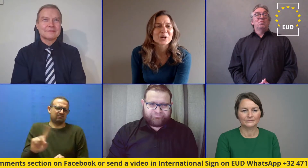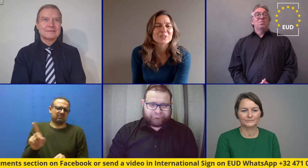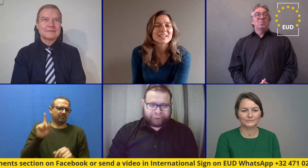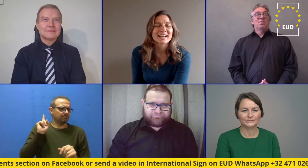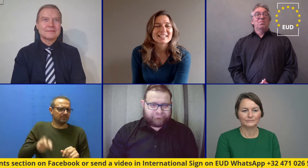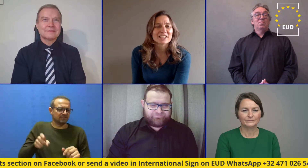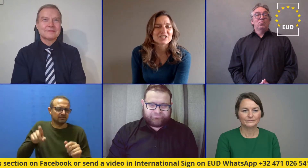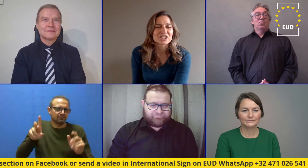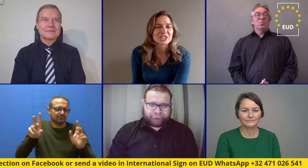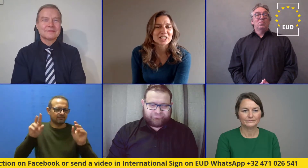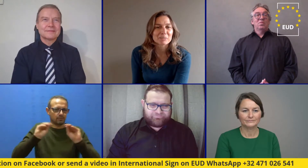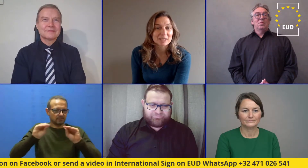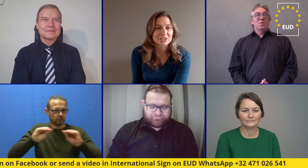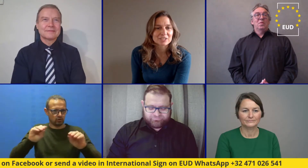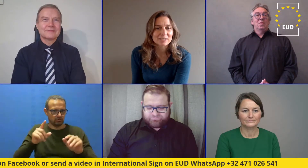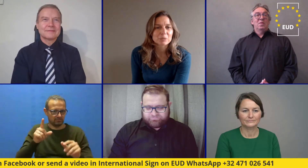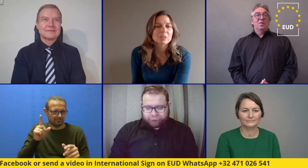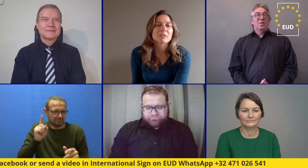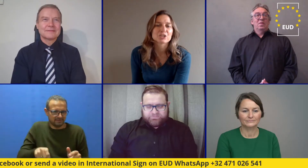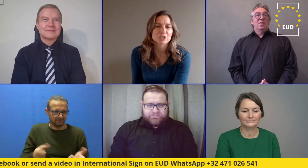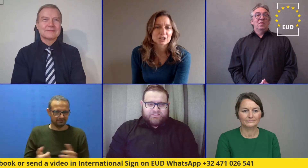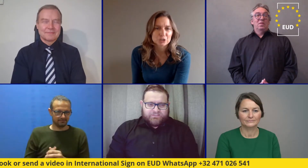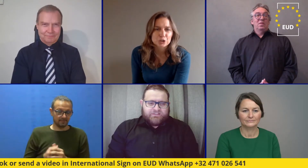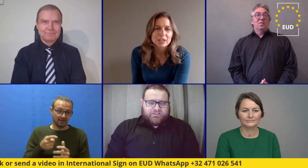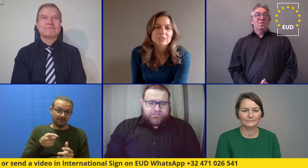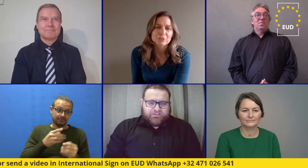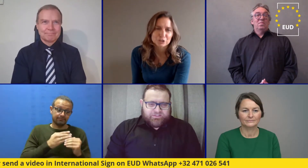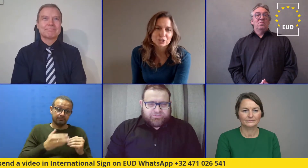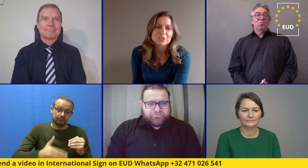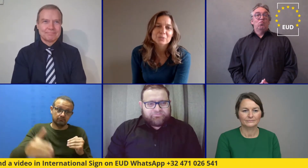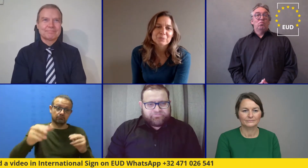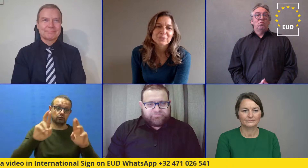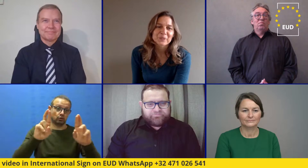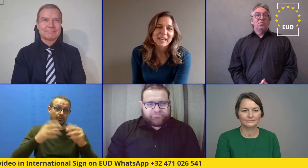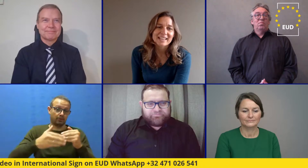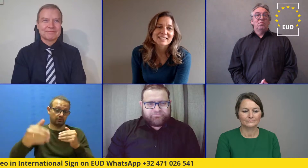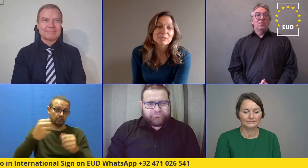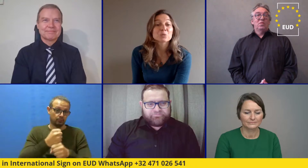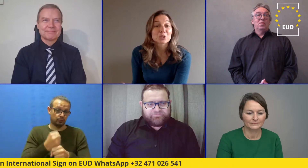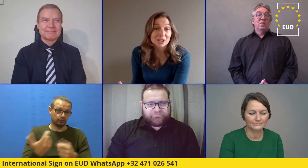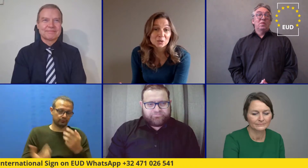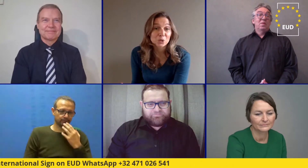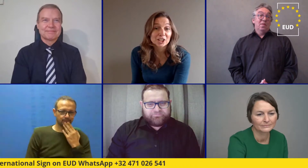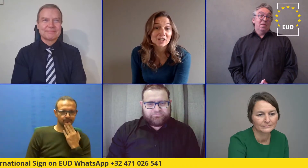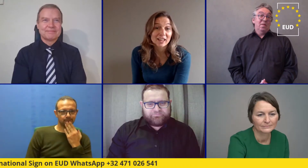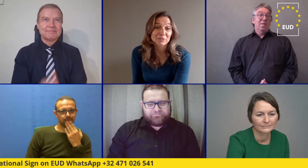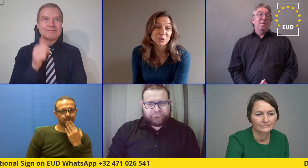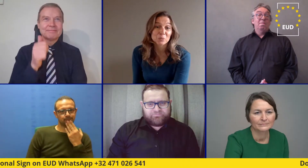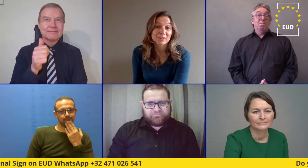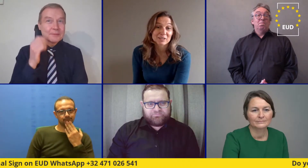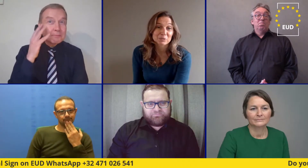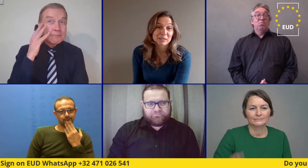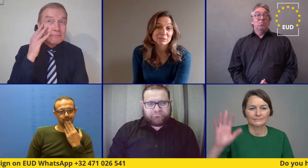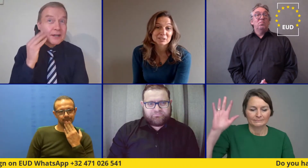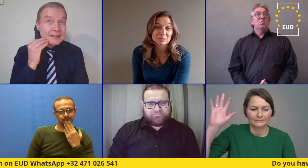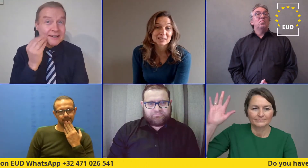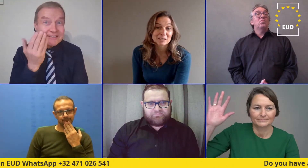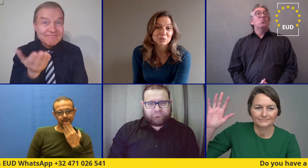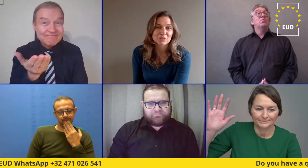on television because they're deaf. We want to make sure that they're trained first. But we're working on that, and we hope that that will be able to be more